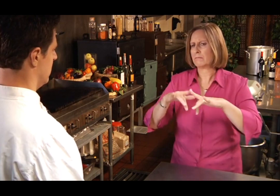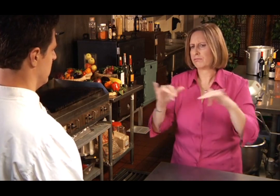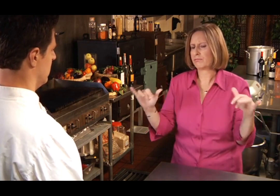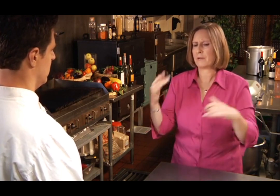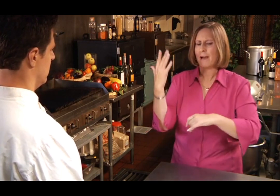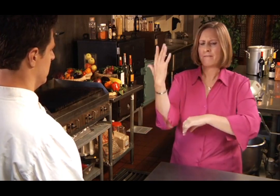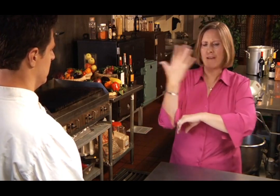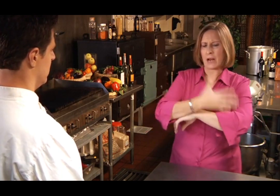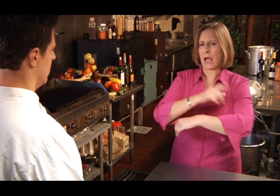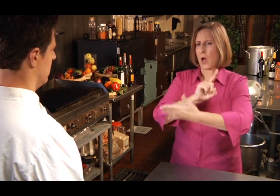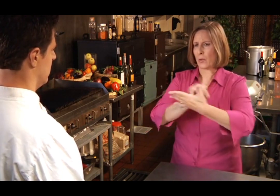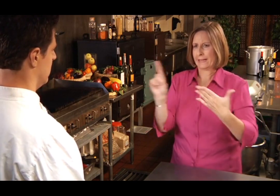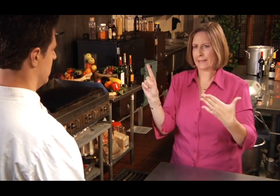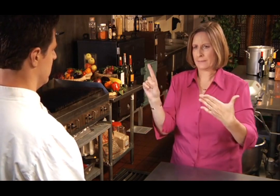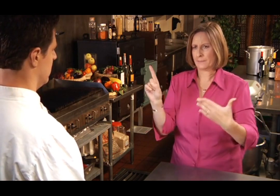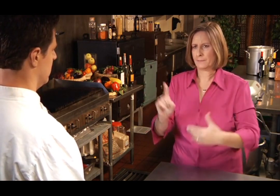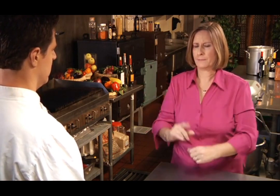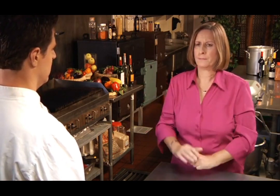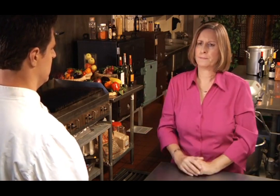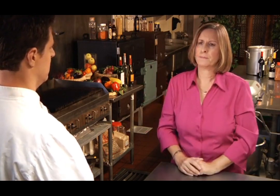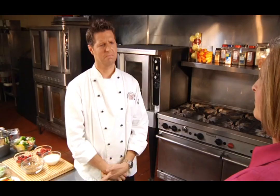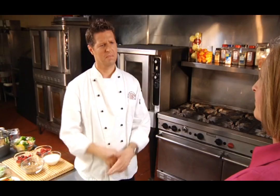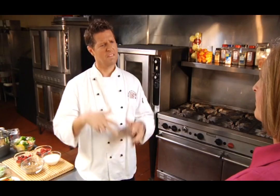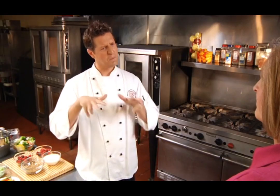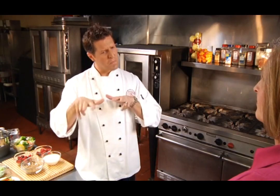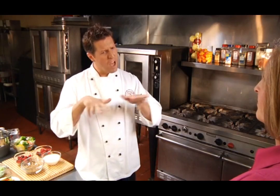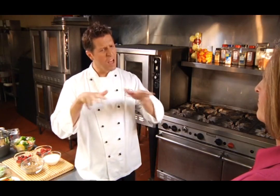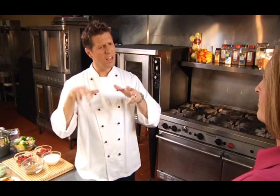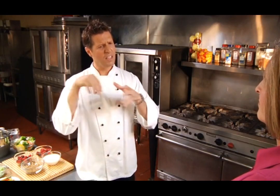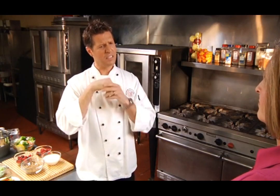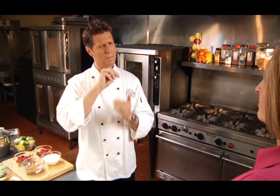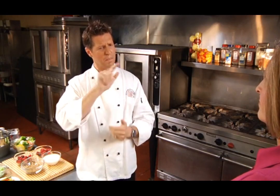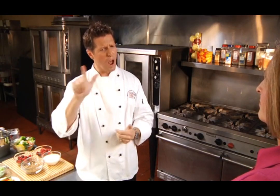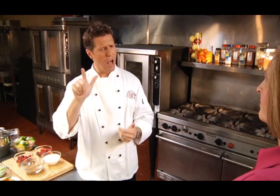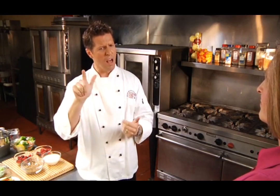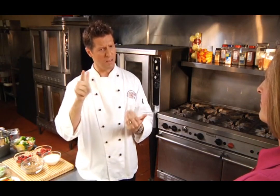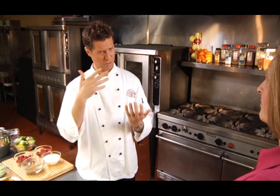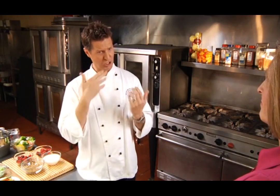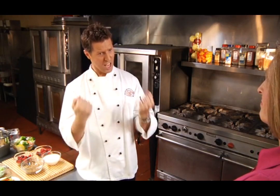biking, jogging, swimming, etc. 5 days a week. Will walking in the mall count?